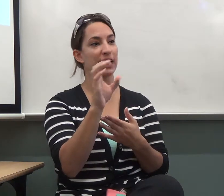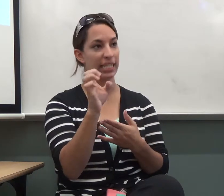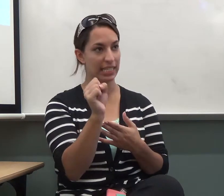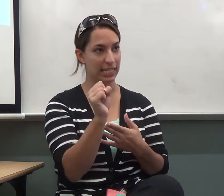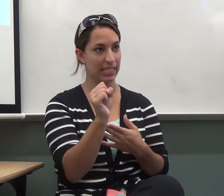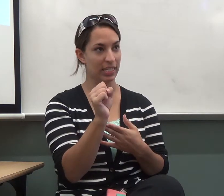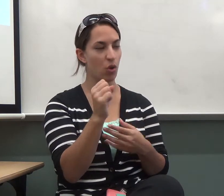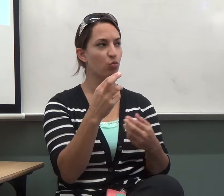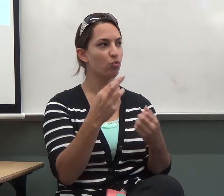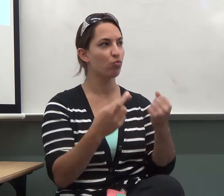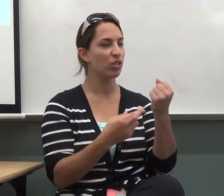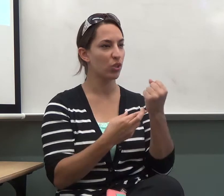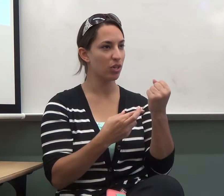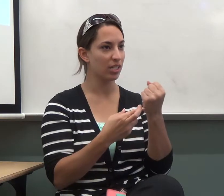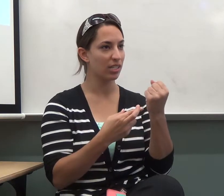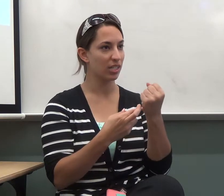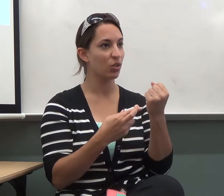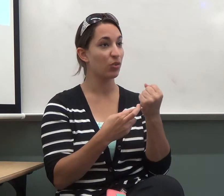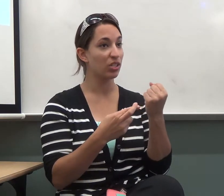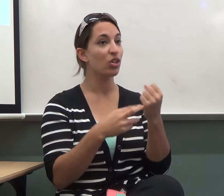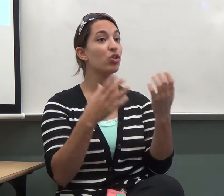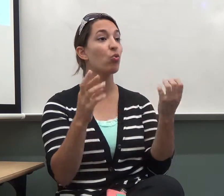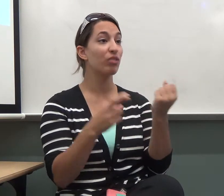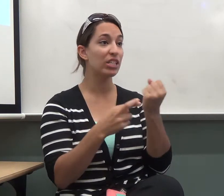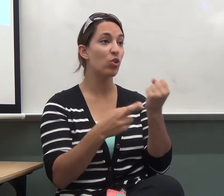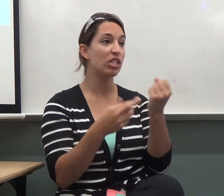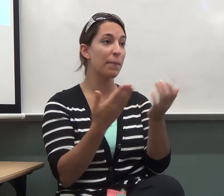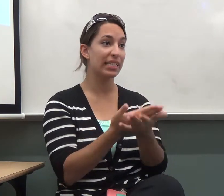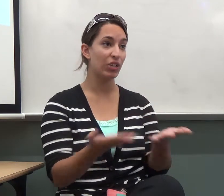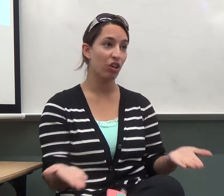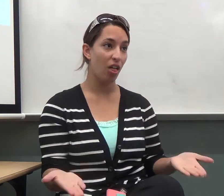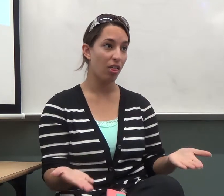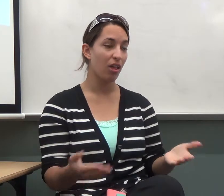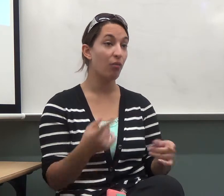Resource material. And if you are taking information from a resource,